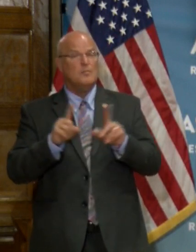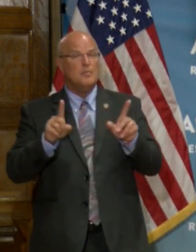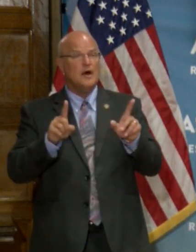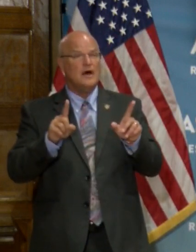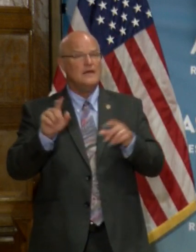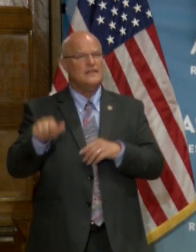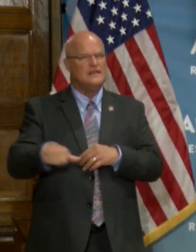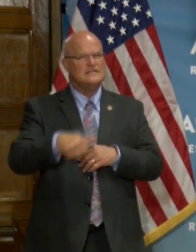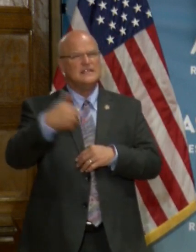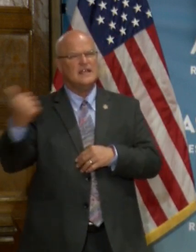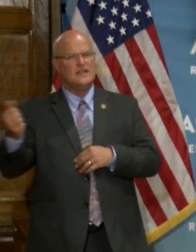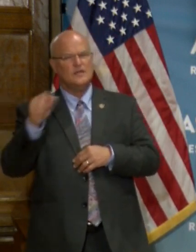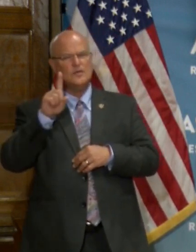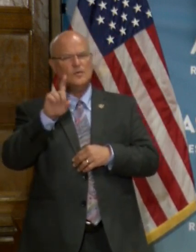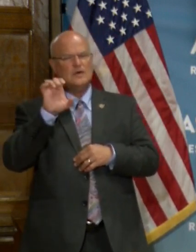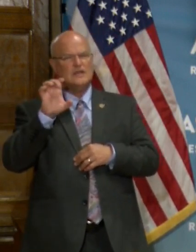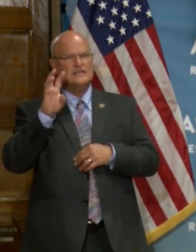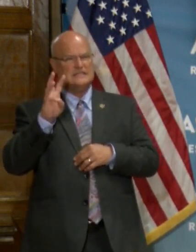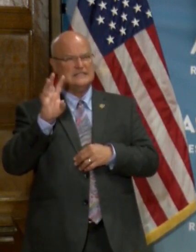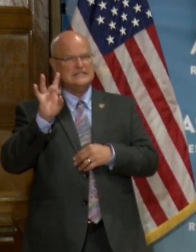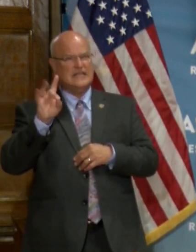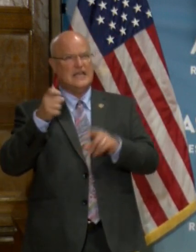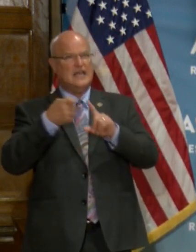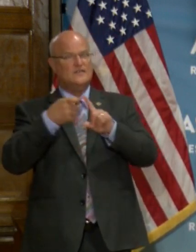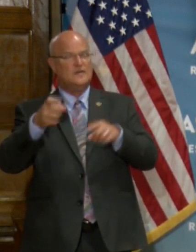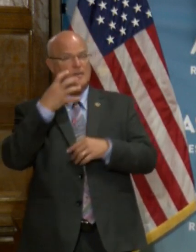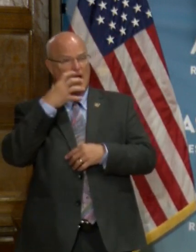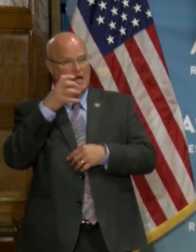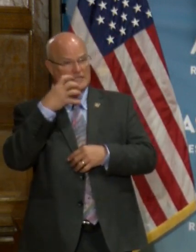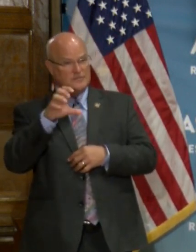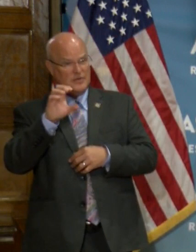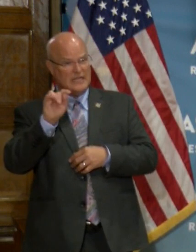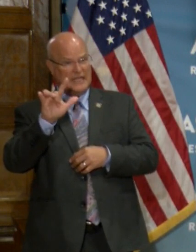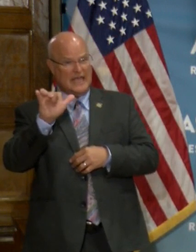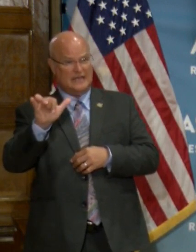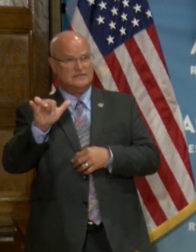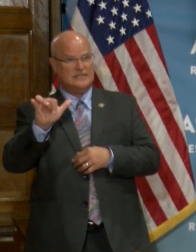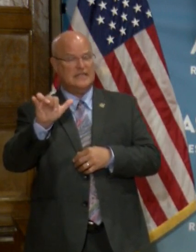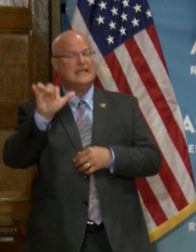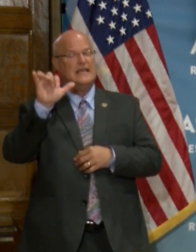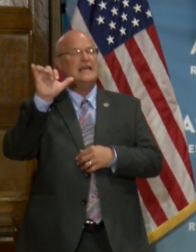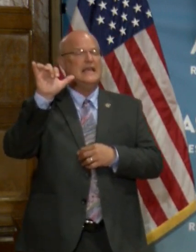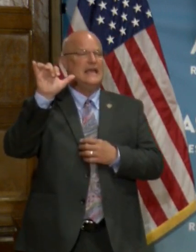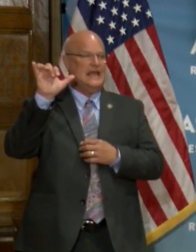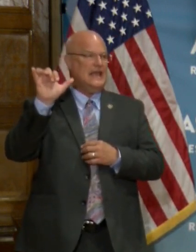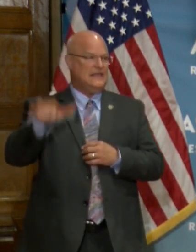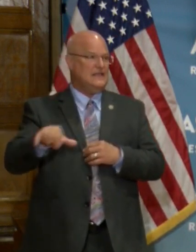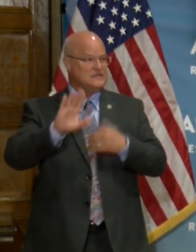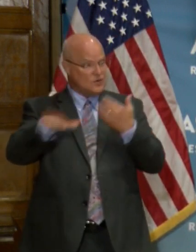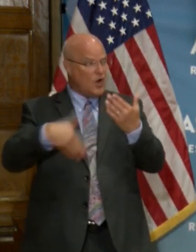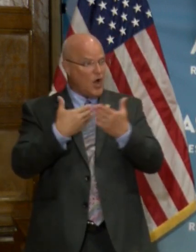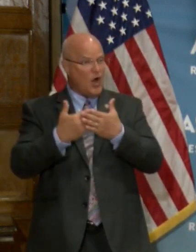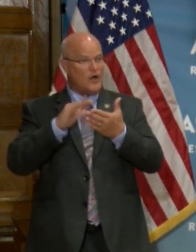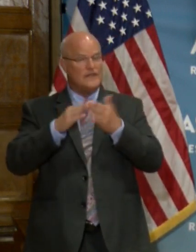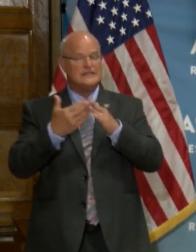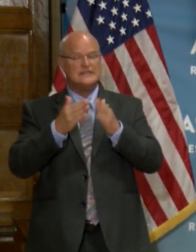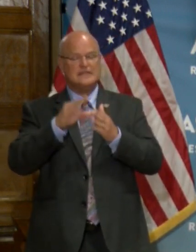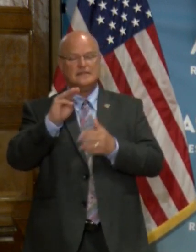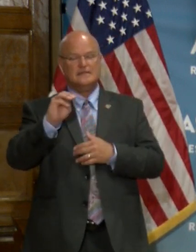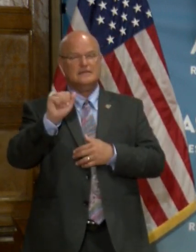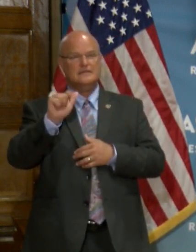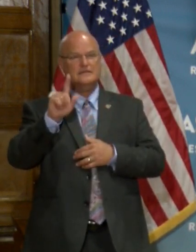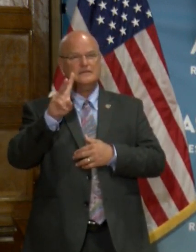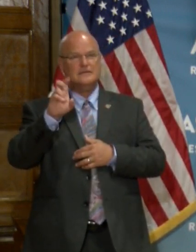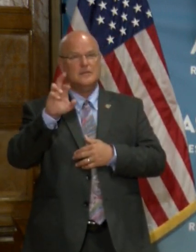another 168 that came in from Hot Spring County, and those are all in the city of Malvern. I don't